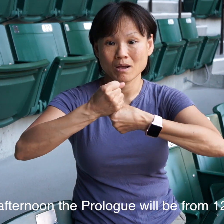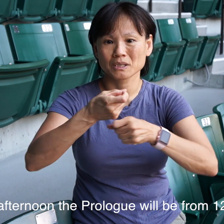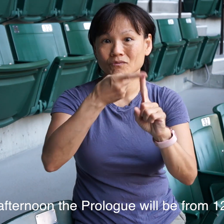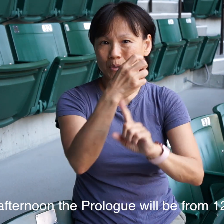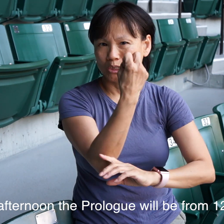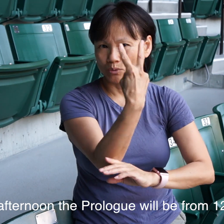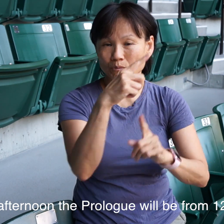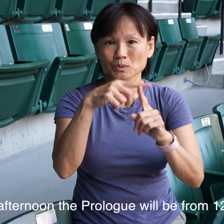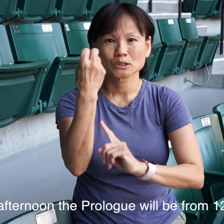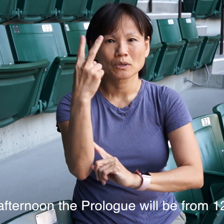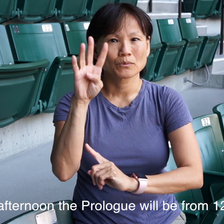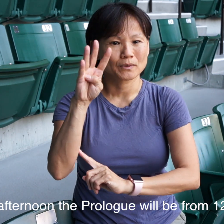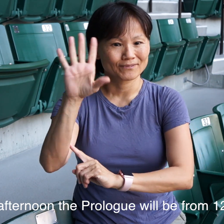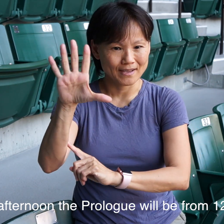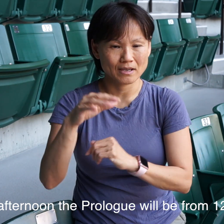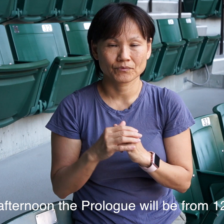the prologue will be from 12 to 12.45.